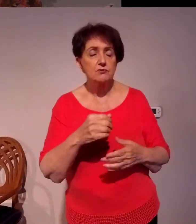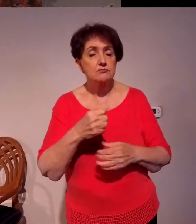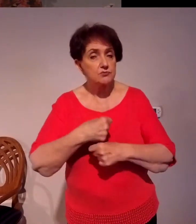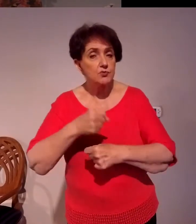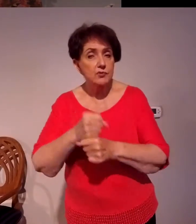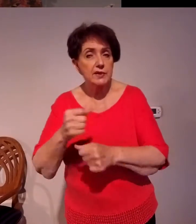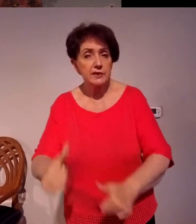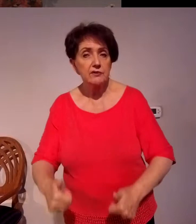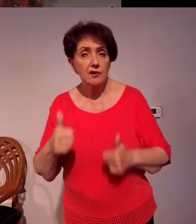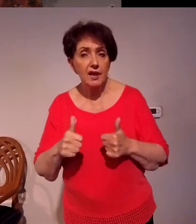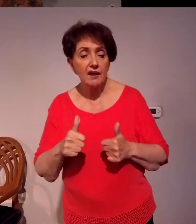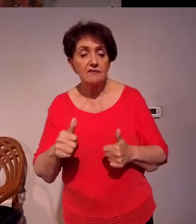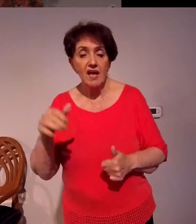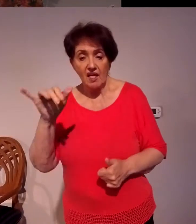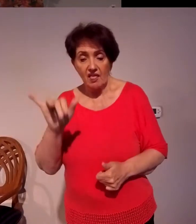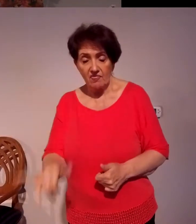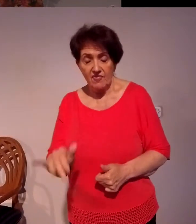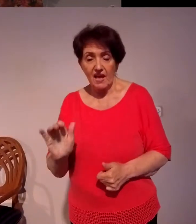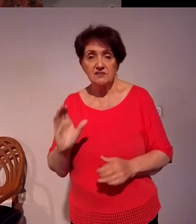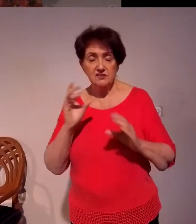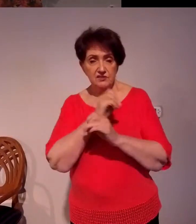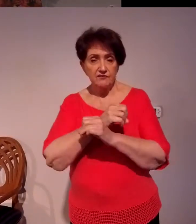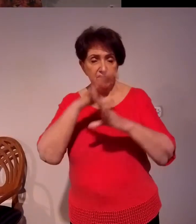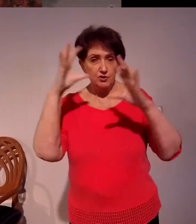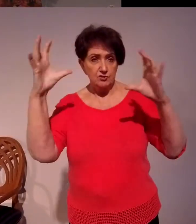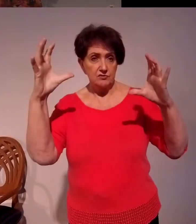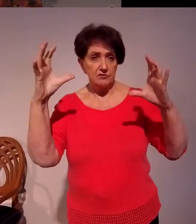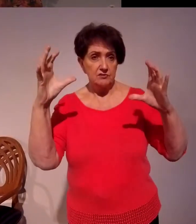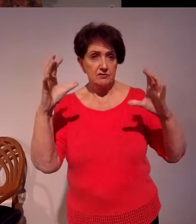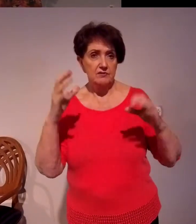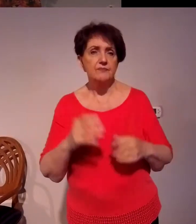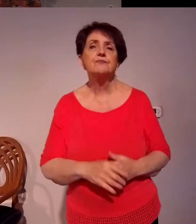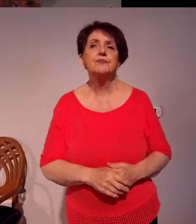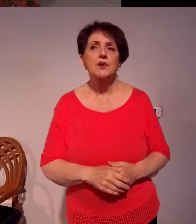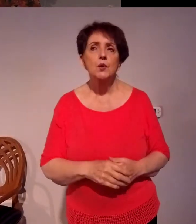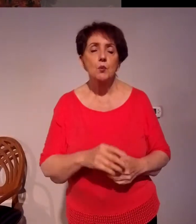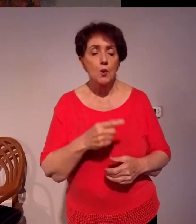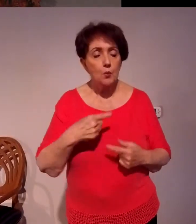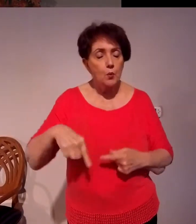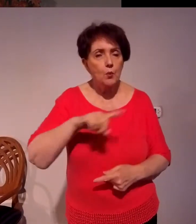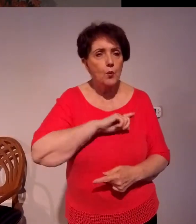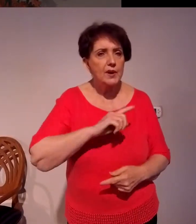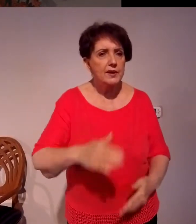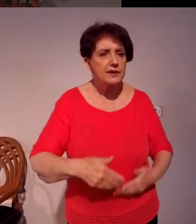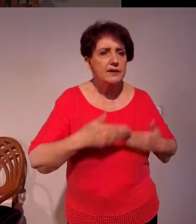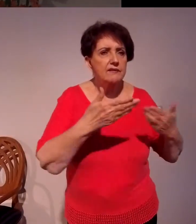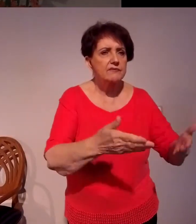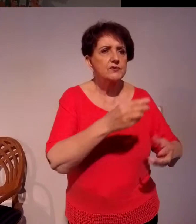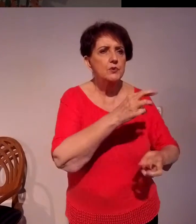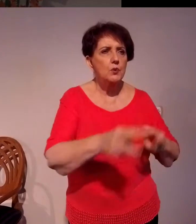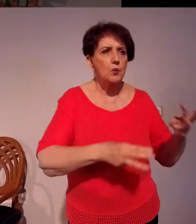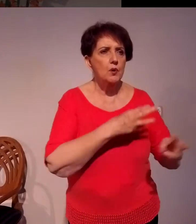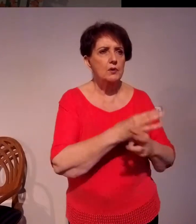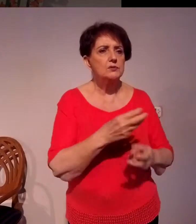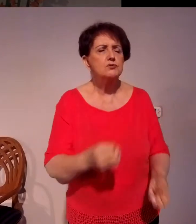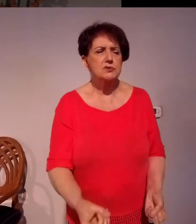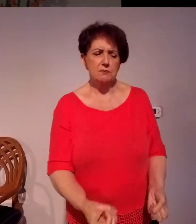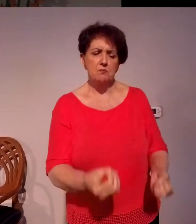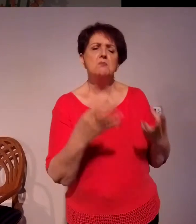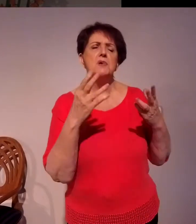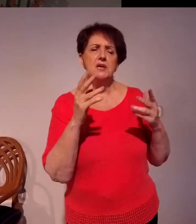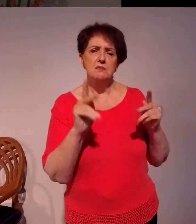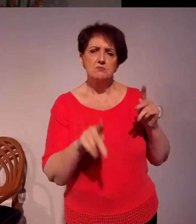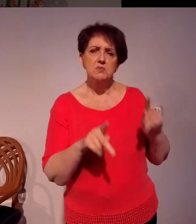lives, that is our vision of what we can bring to the world, to as many people as we